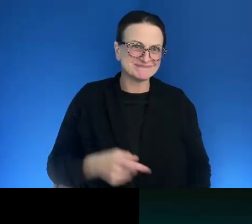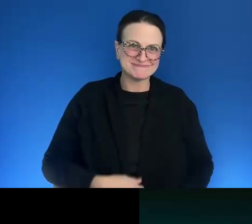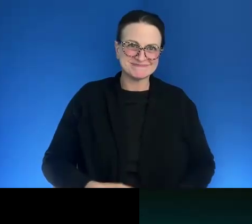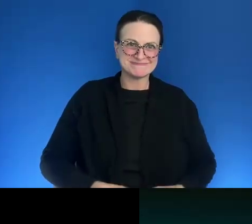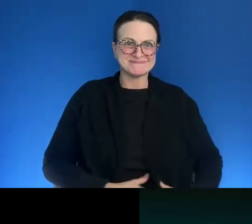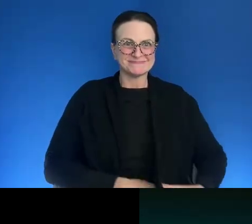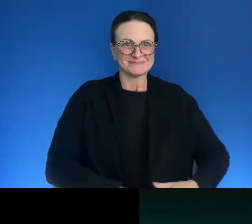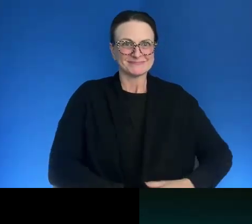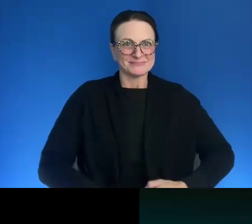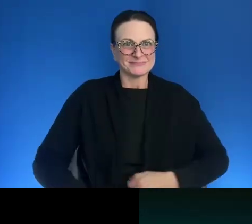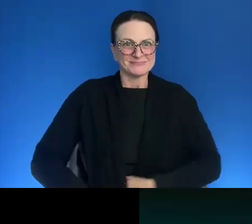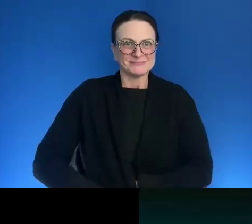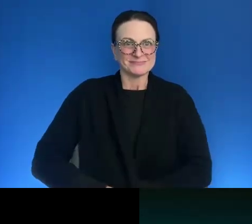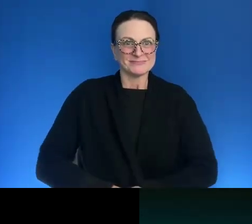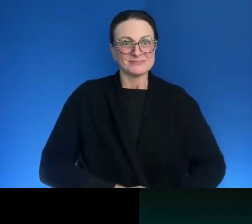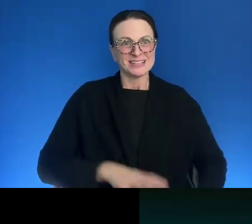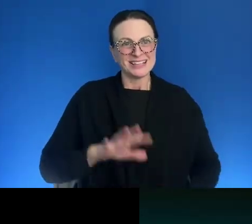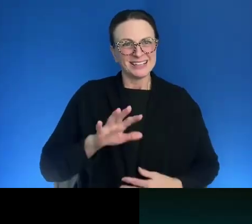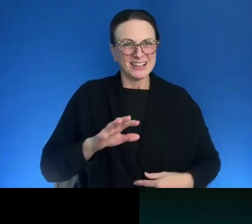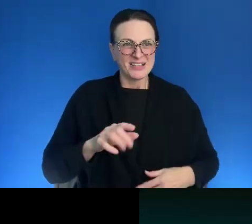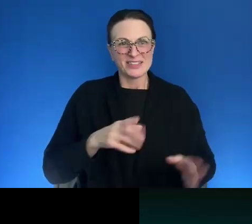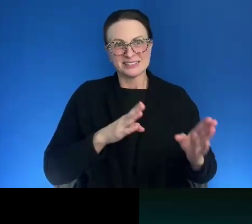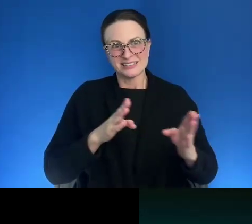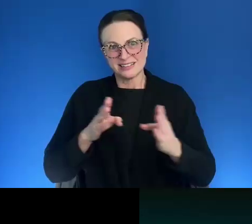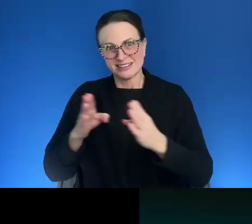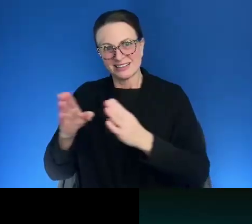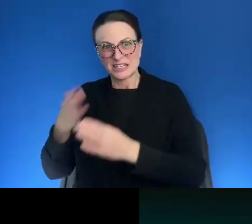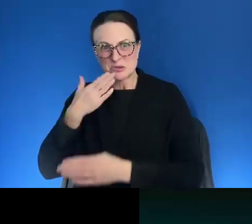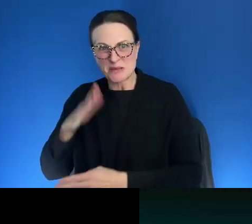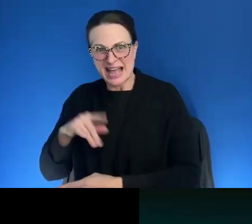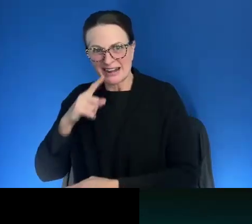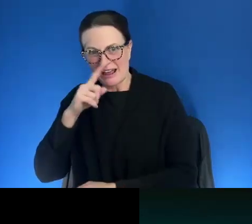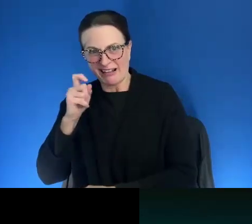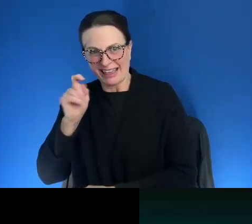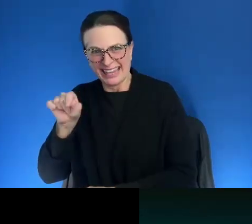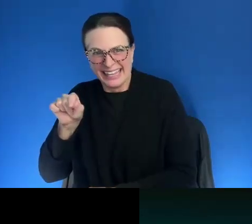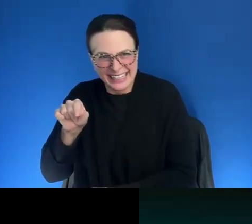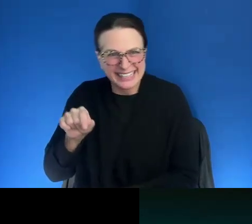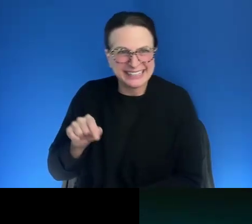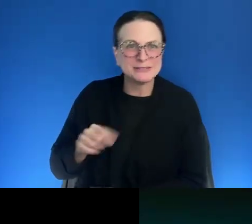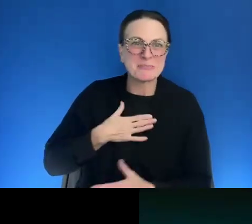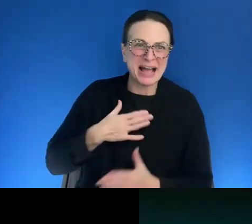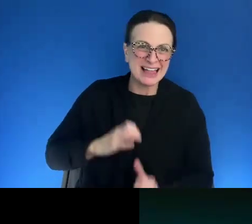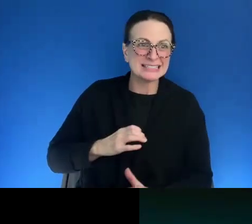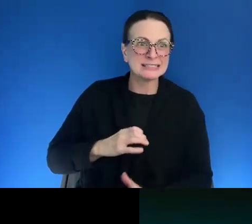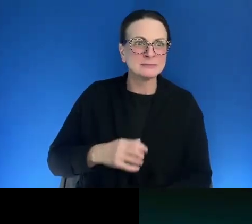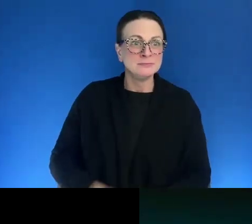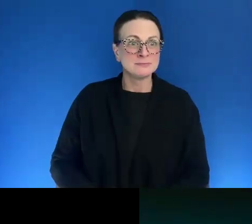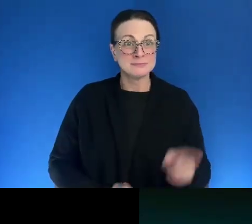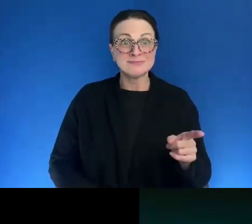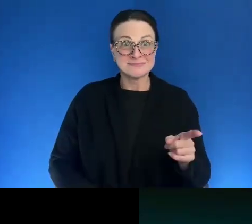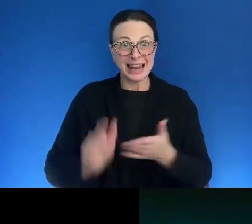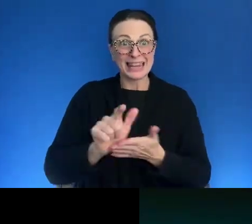So this is often kind of sliding towards the bad and the ugly with my clients. This is, okay, legal